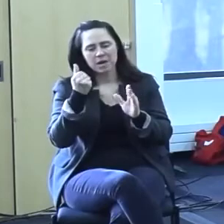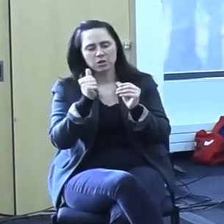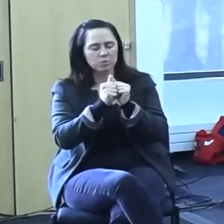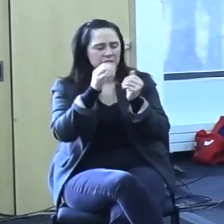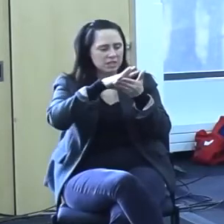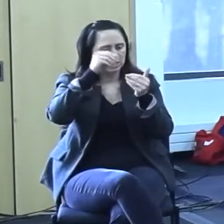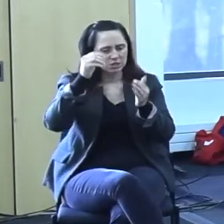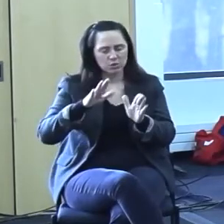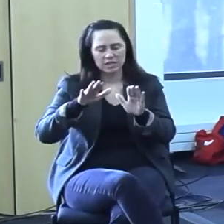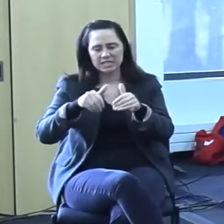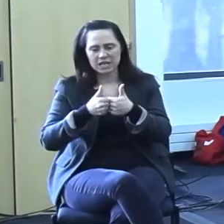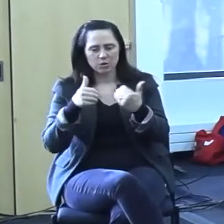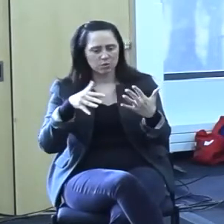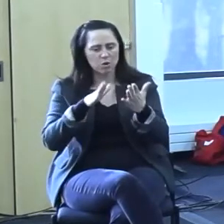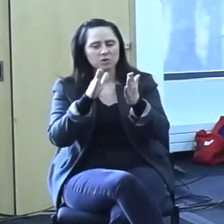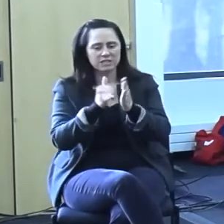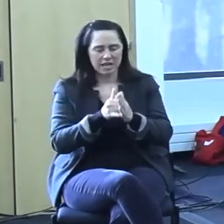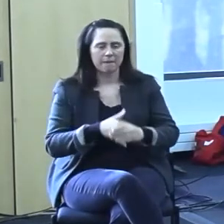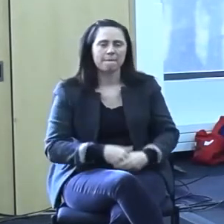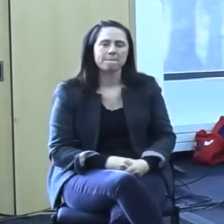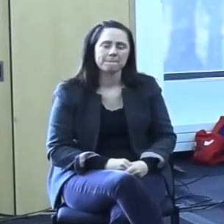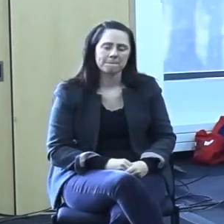to approach it.